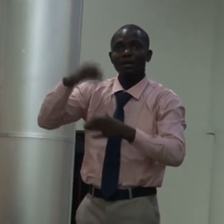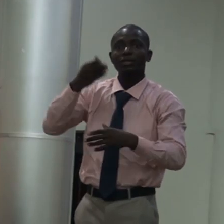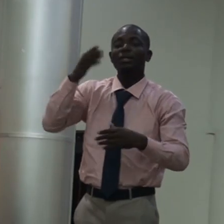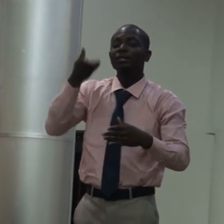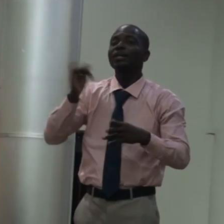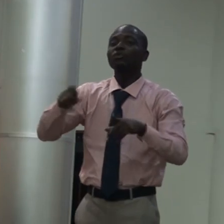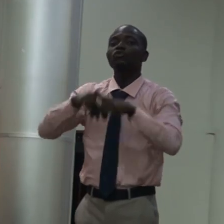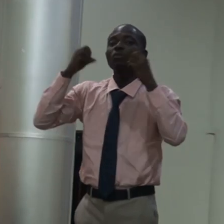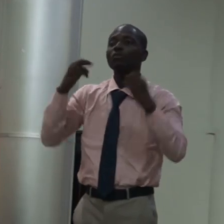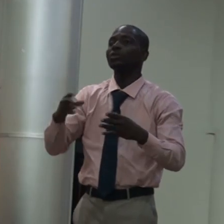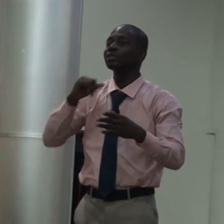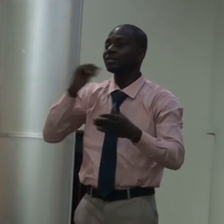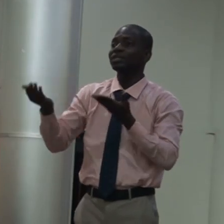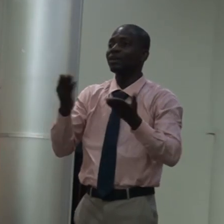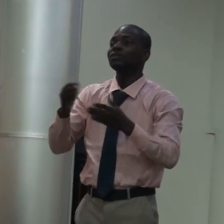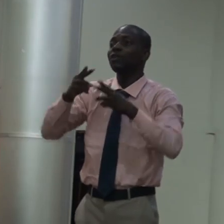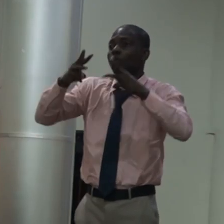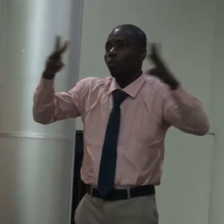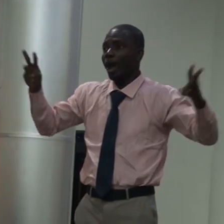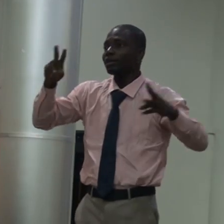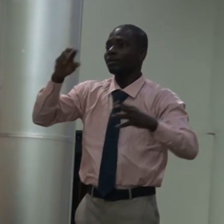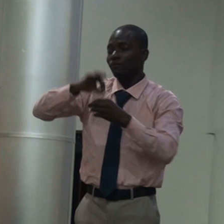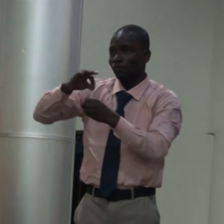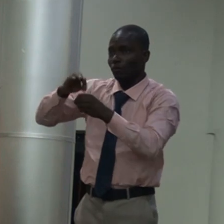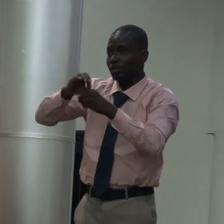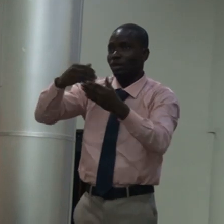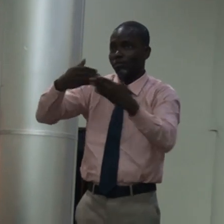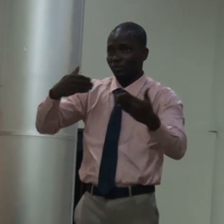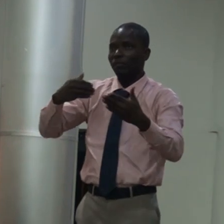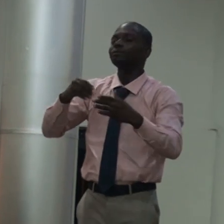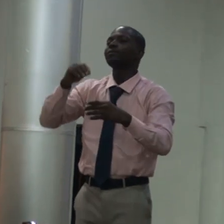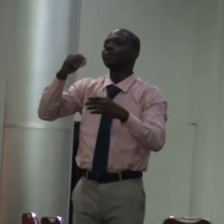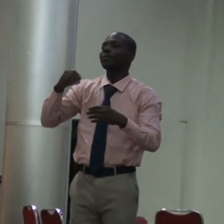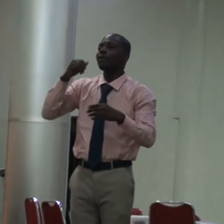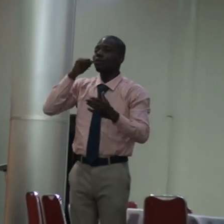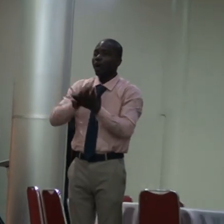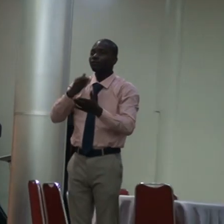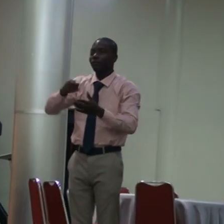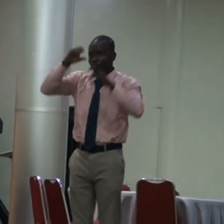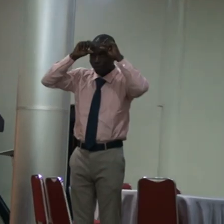is so much in service-wide votes. You know, before, wives of